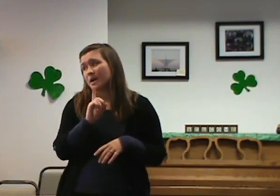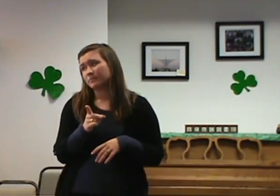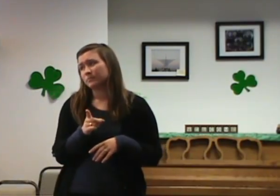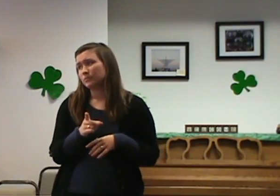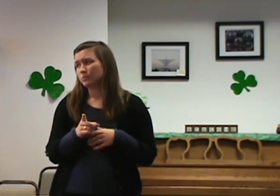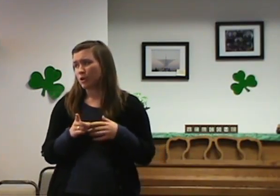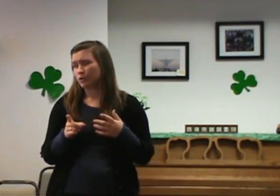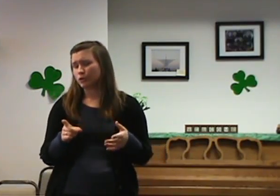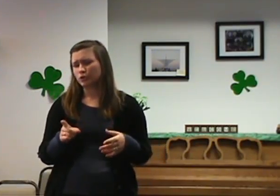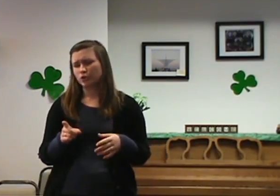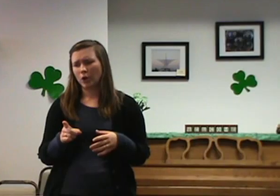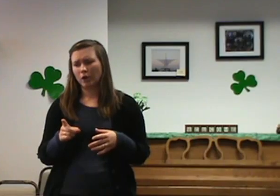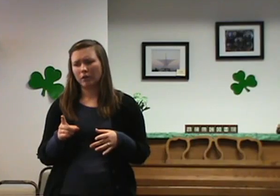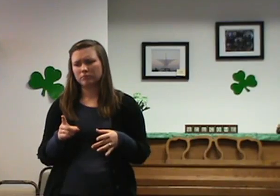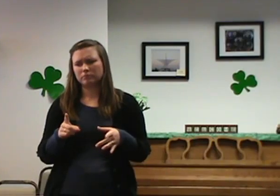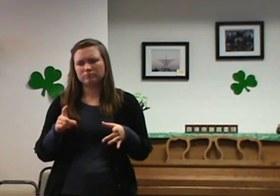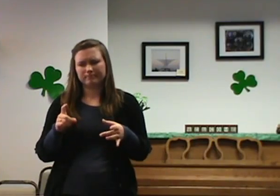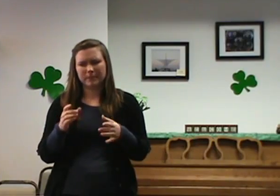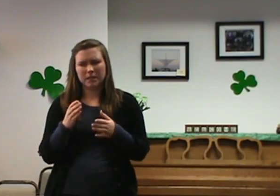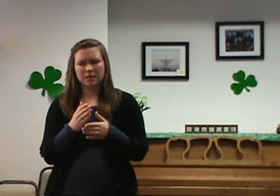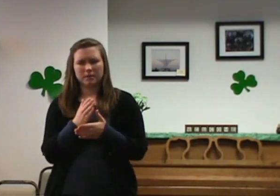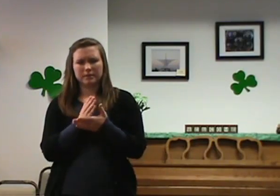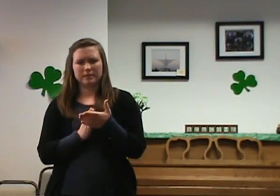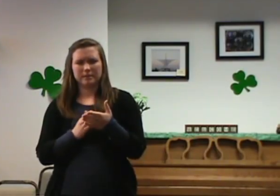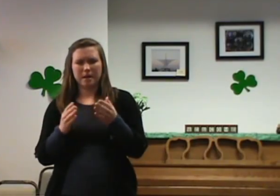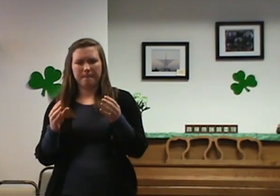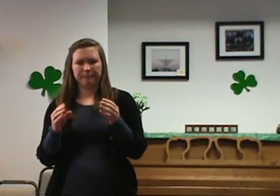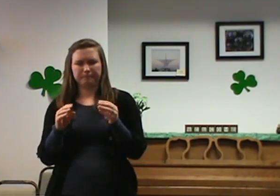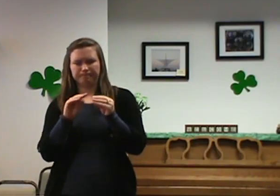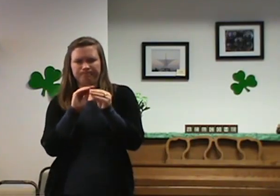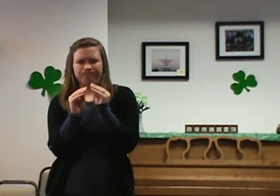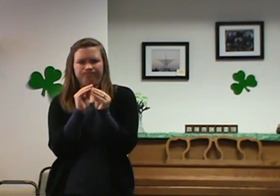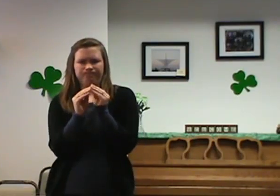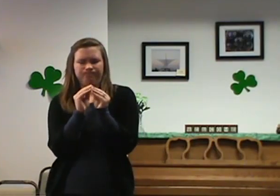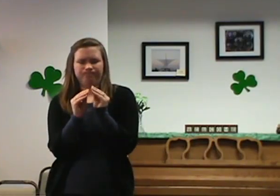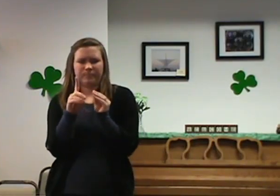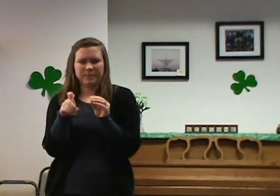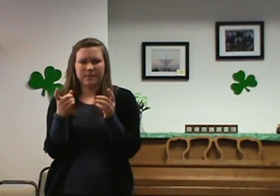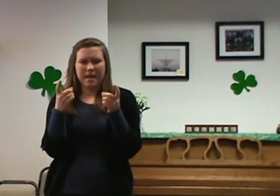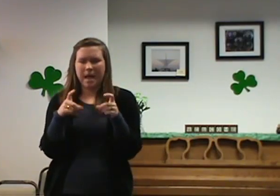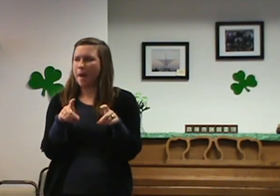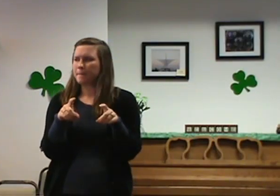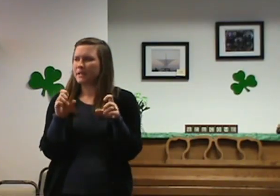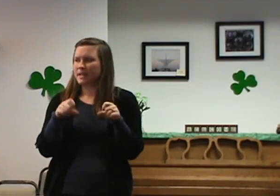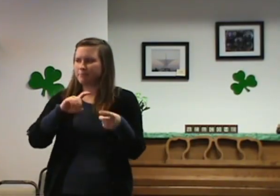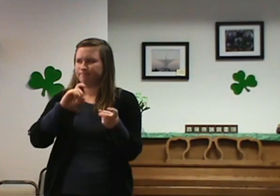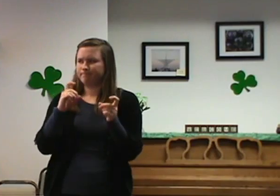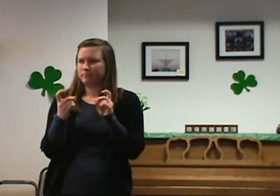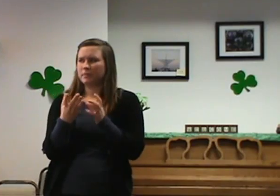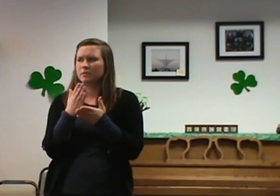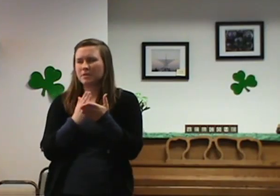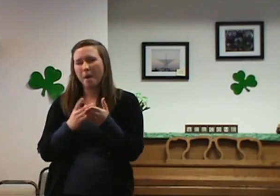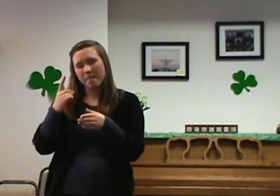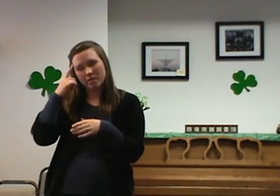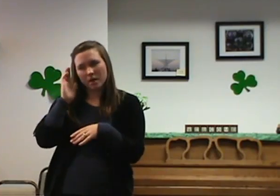next few months where they have to do some adaptations, and so therefore you download, you know, Right. you download